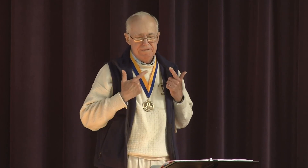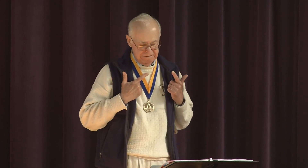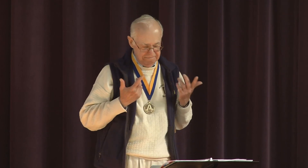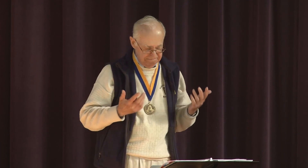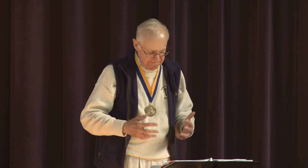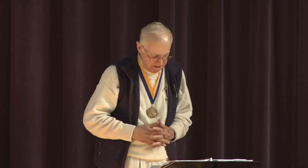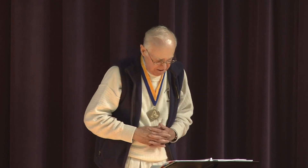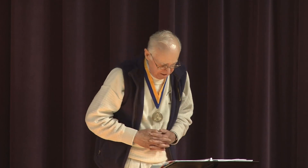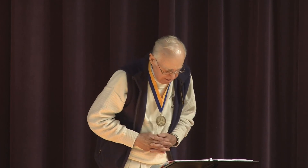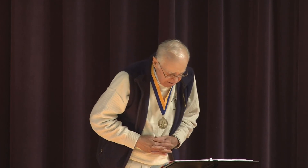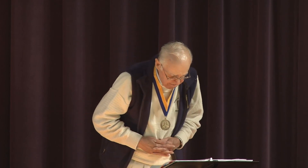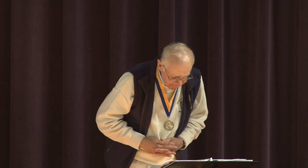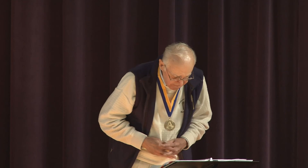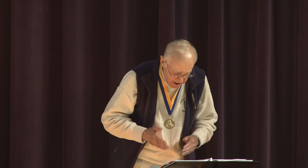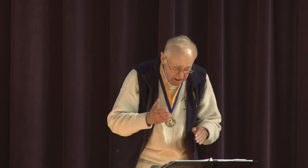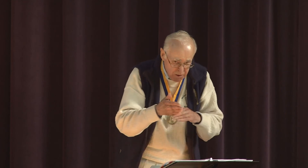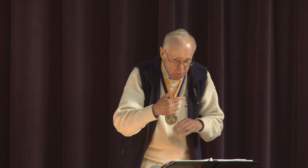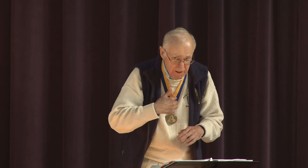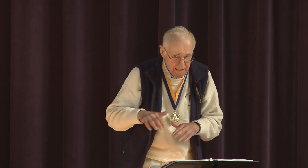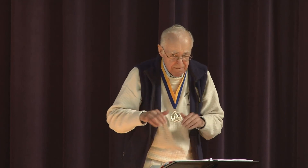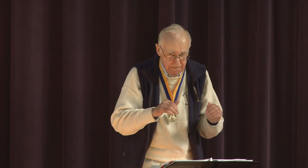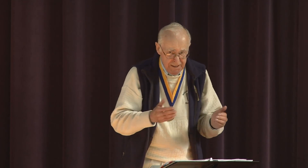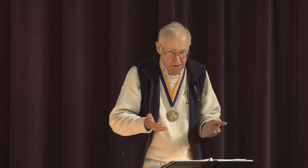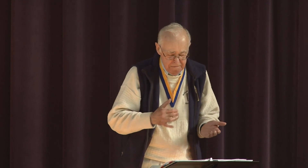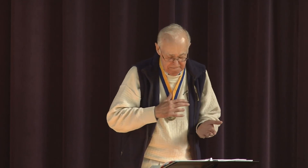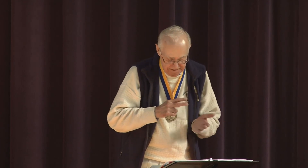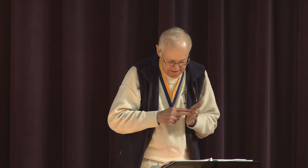But he was here to have an impact and make an impact on our lives.